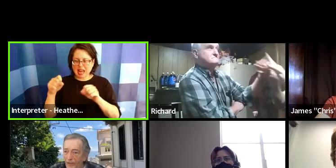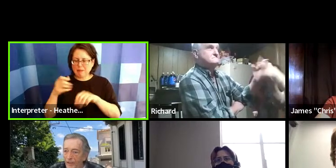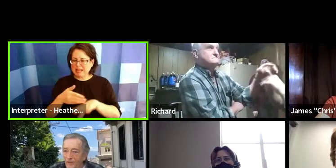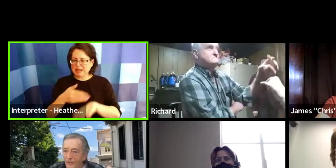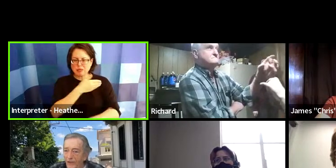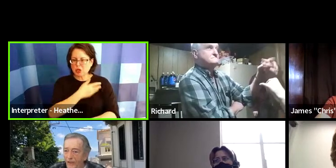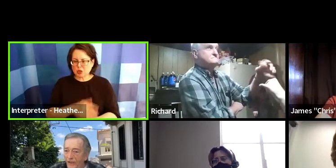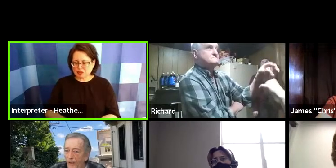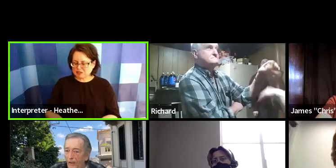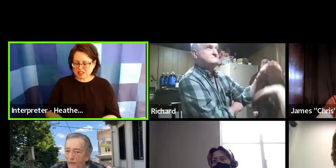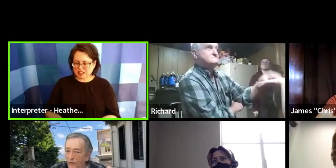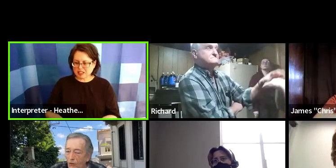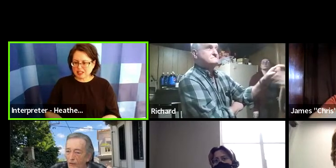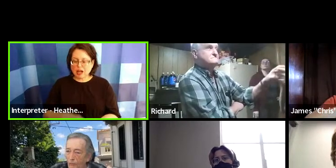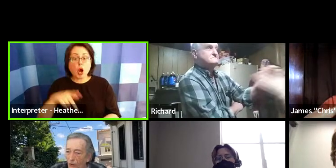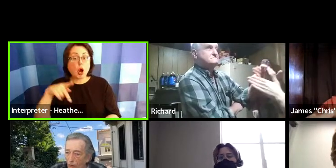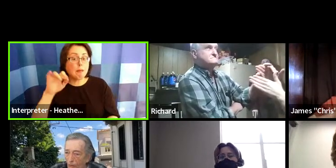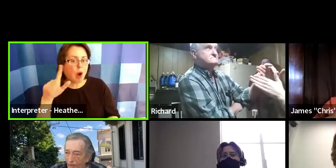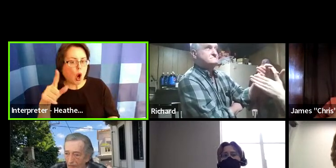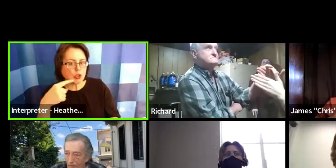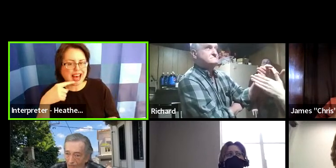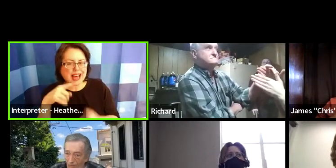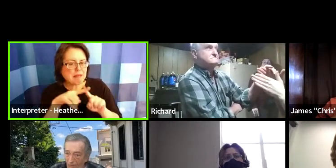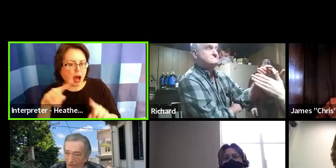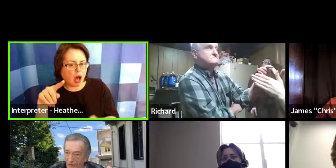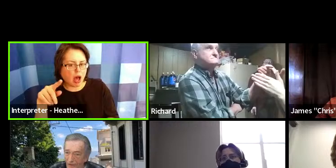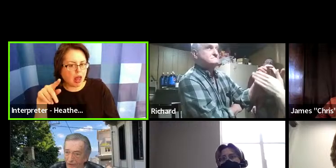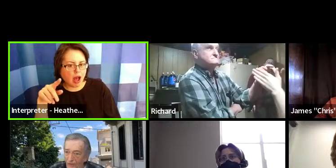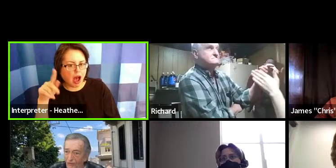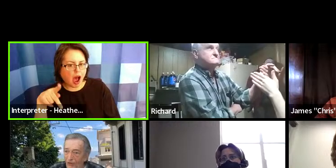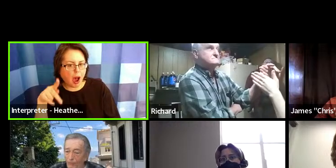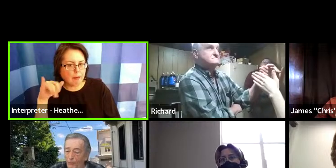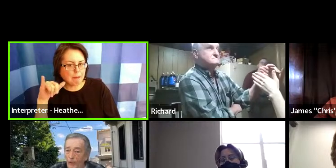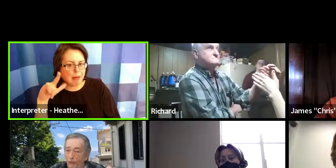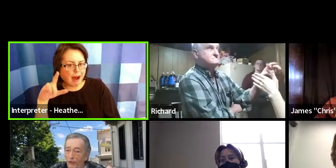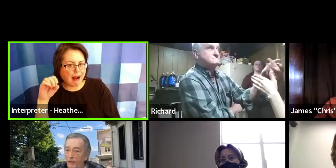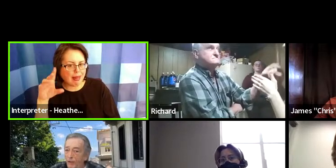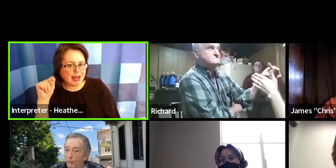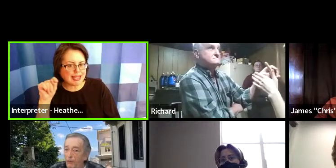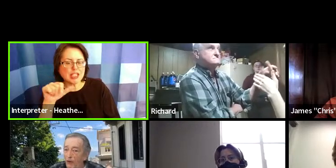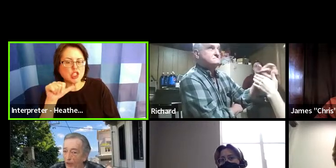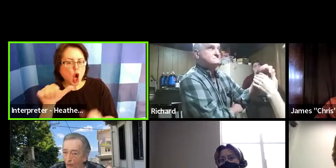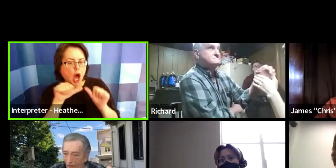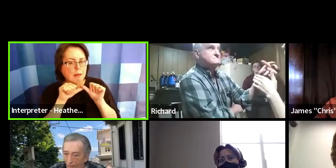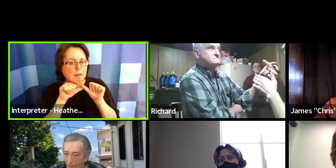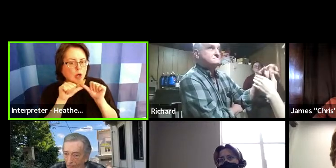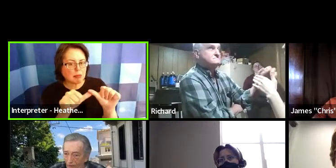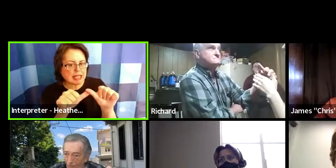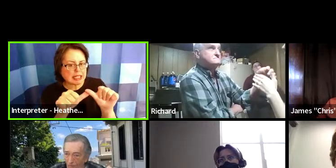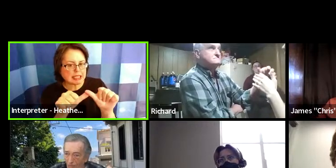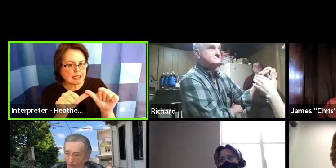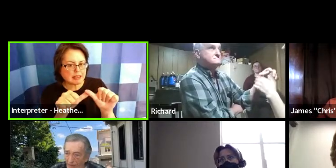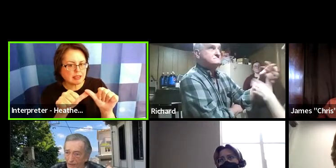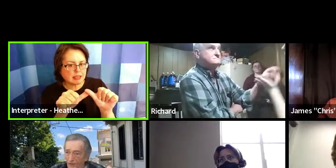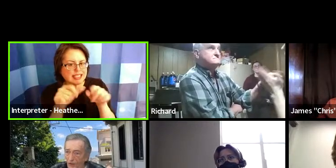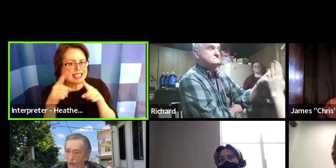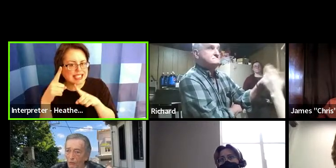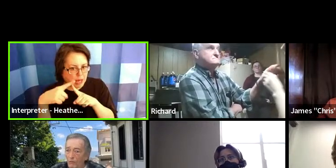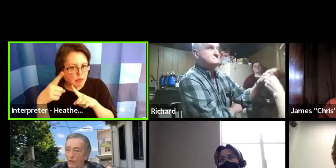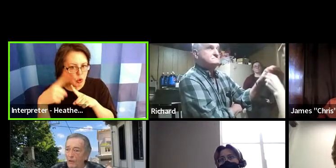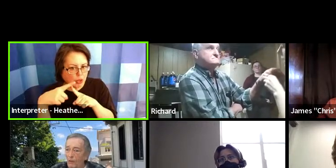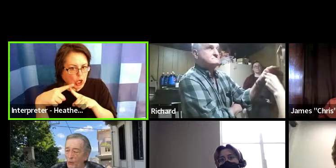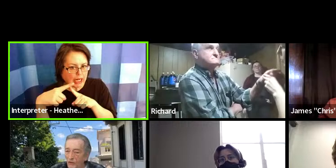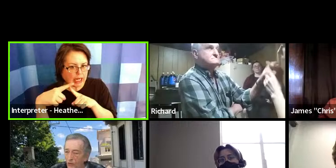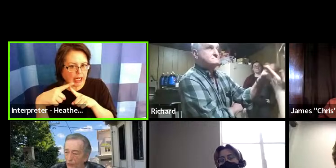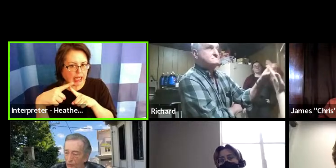definition is not permanent. It's a temporary piloting thing. And